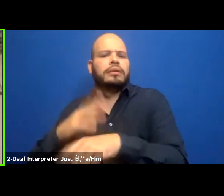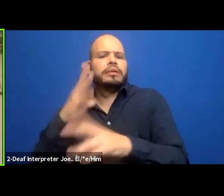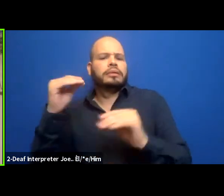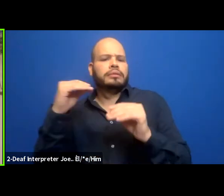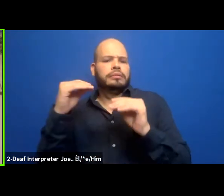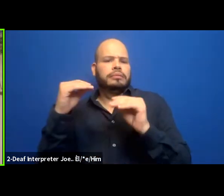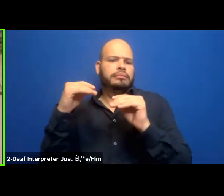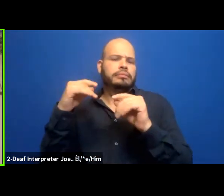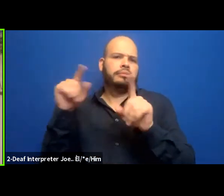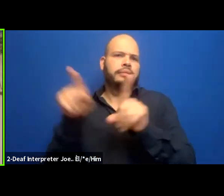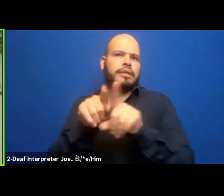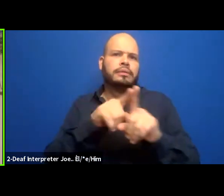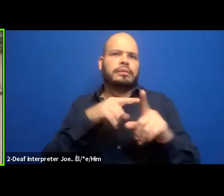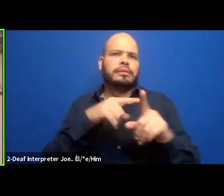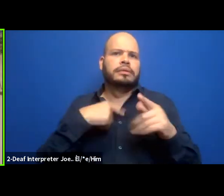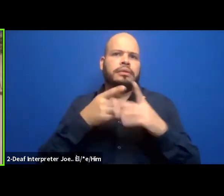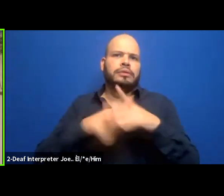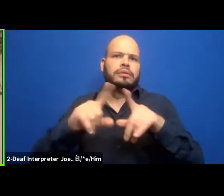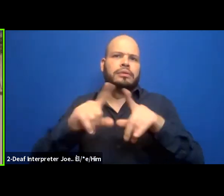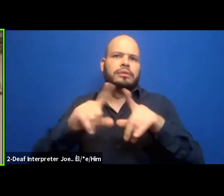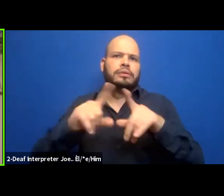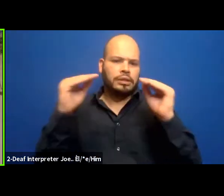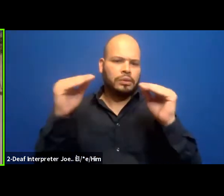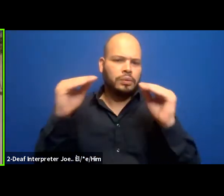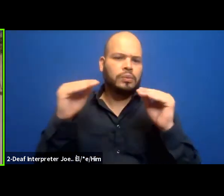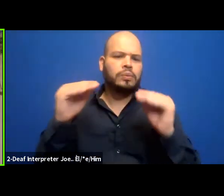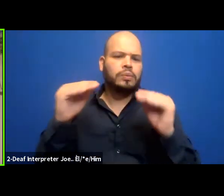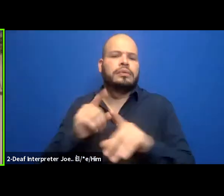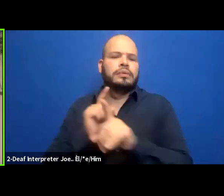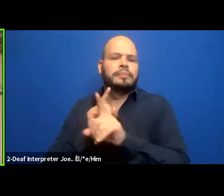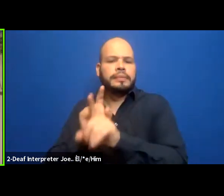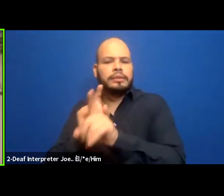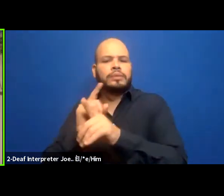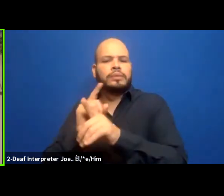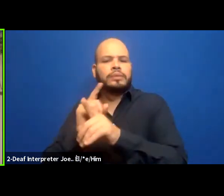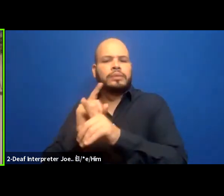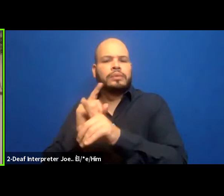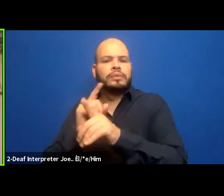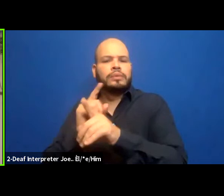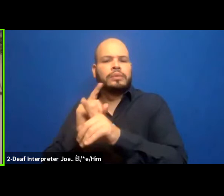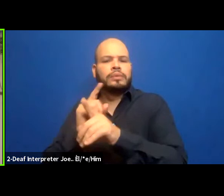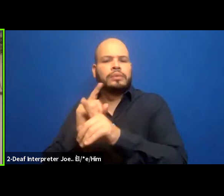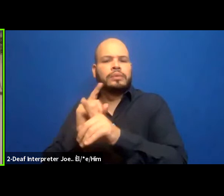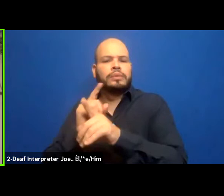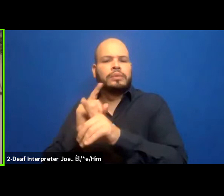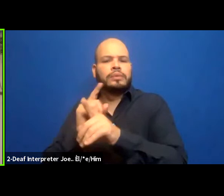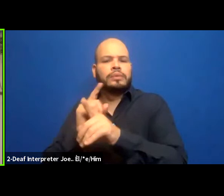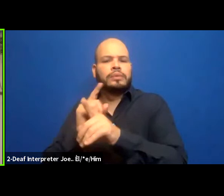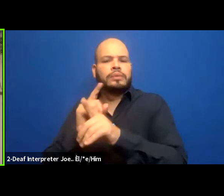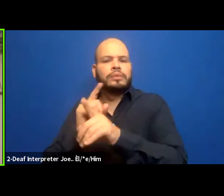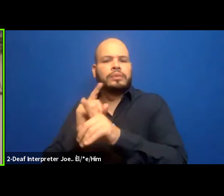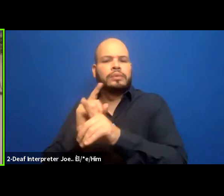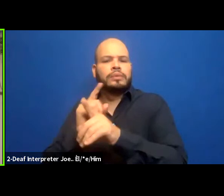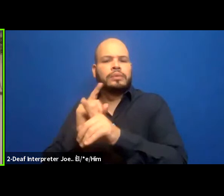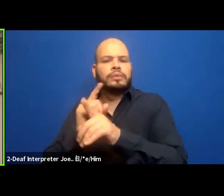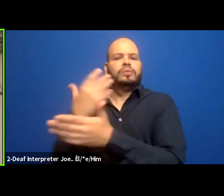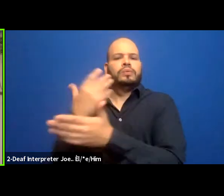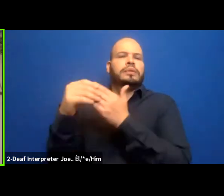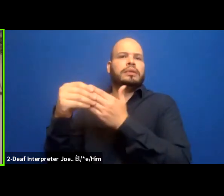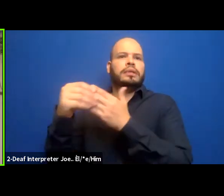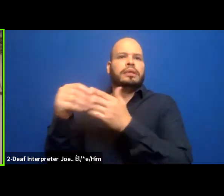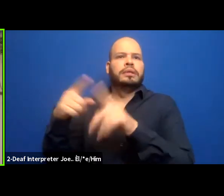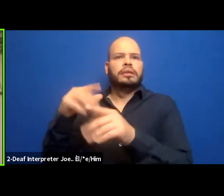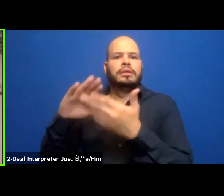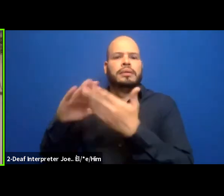Solution. And then being able to meet up with H.O.L.L.A, H.O.L.L.A's Link All Together,